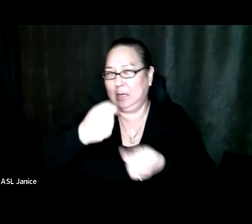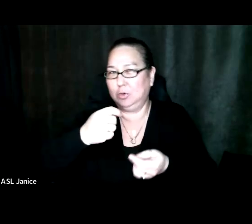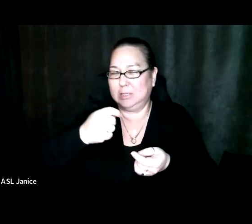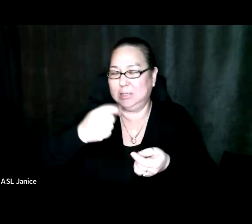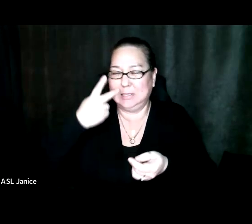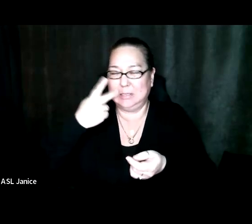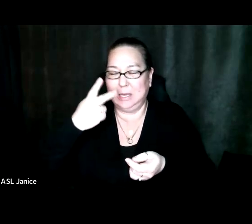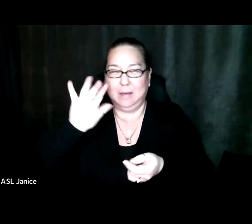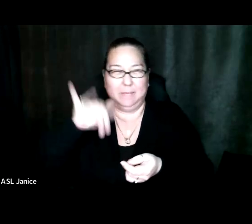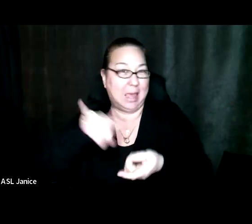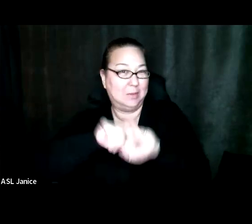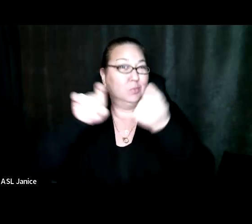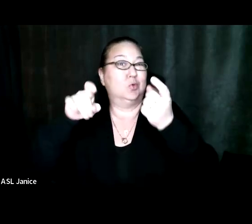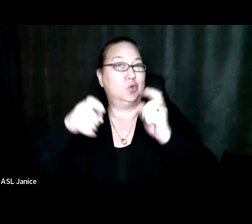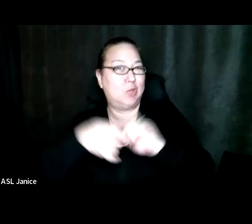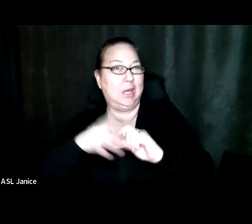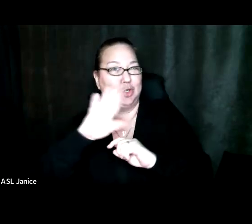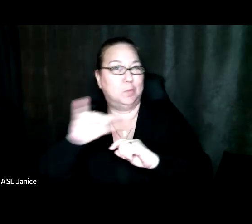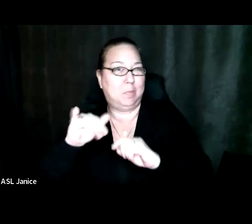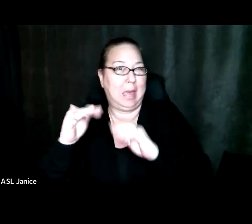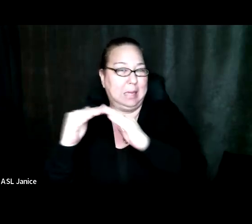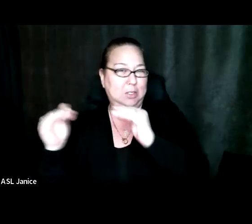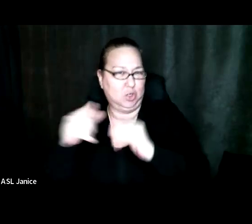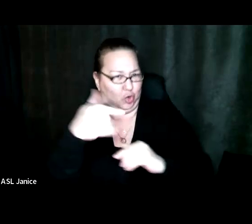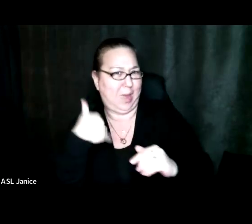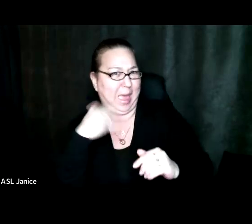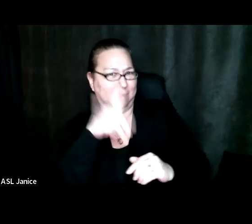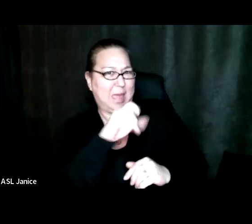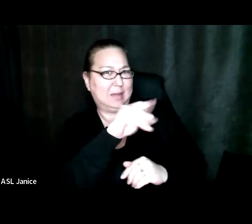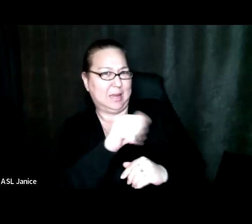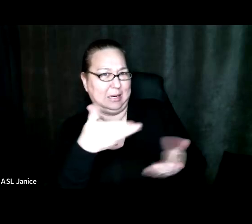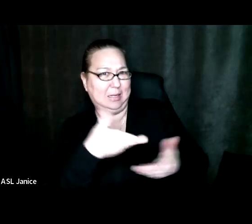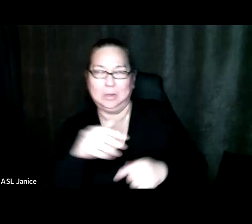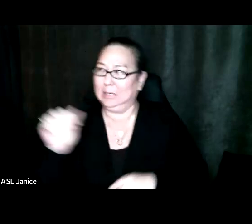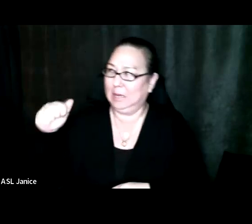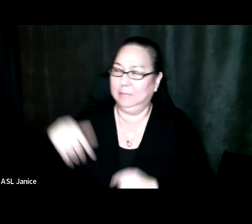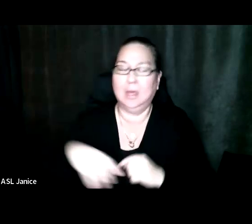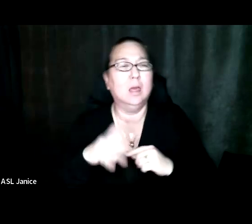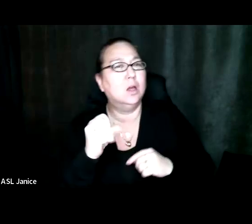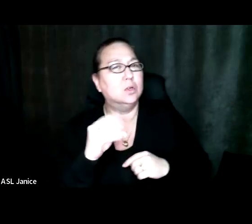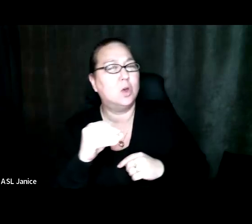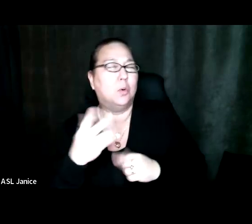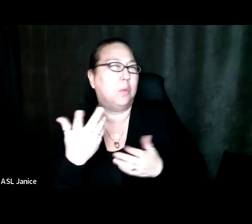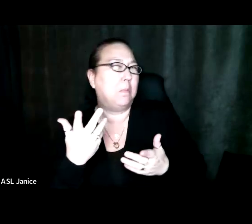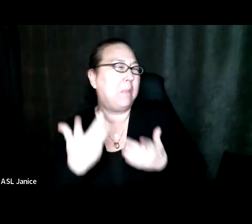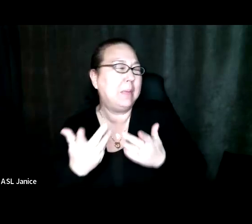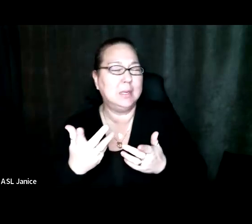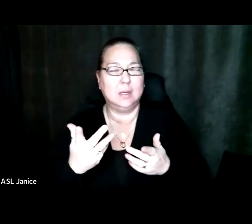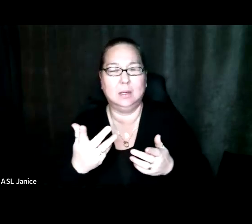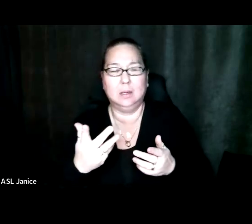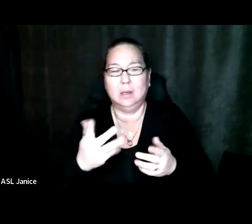tiers? I think you have the aggregate data in there. Yep. But the last piece is this slide of potential areas for